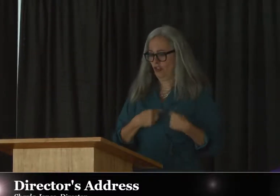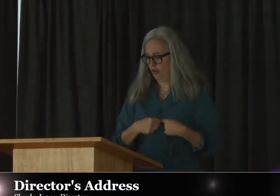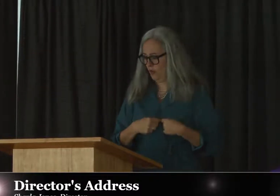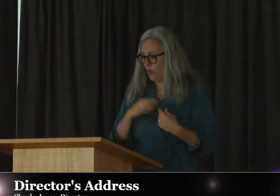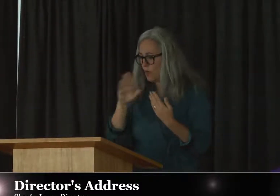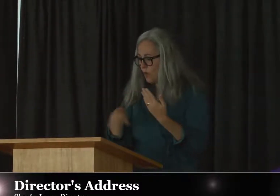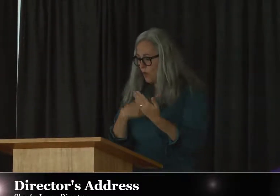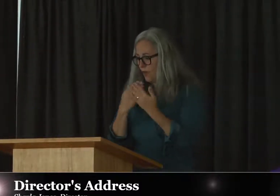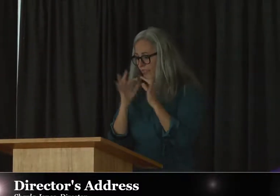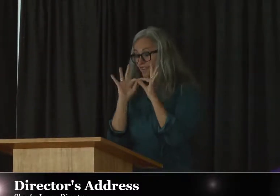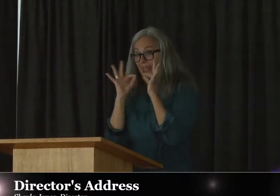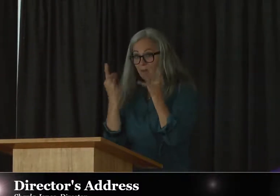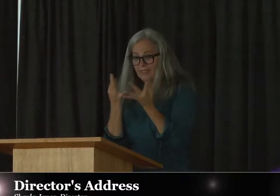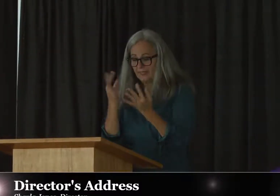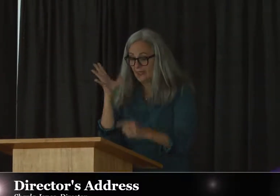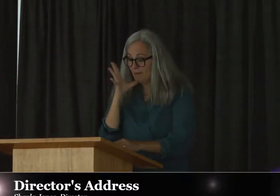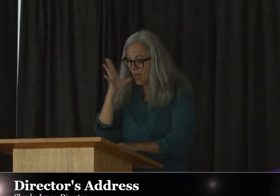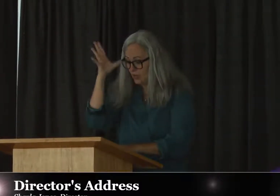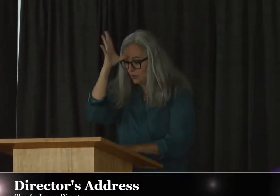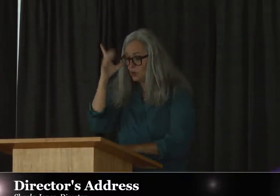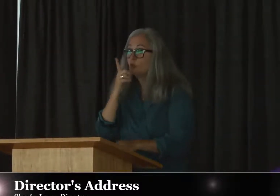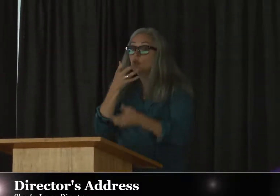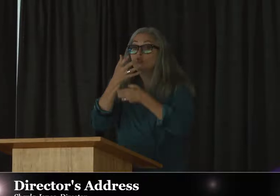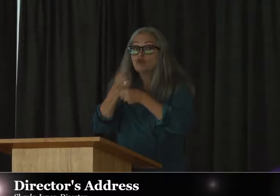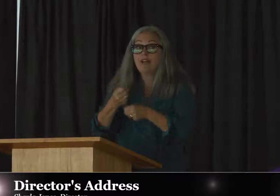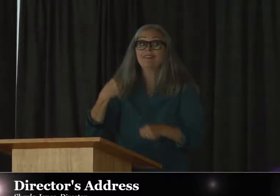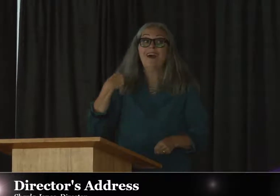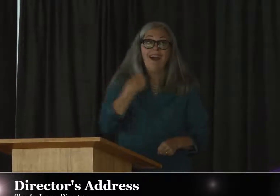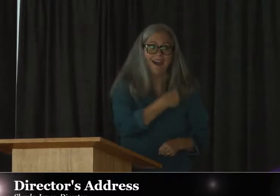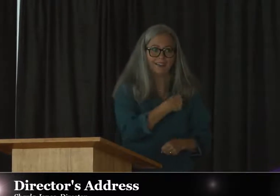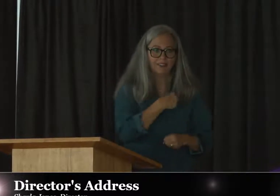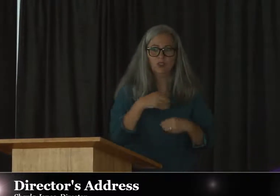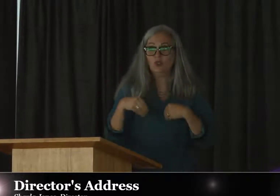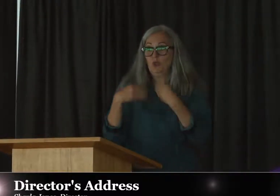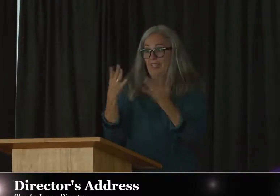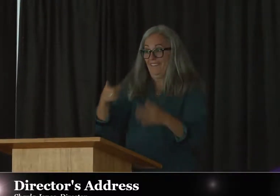Also, I want to thank, from deep in my heart, the families, the parents who trusted us